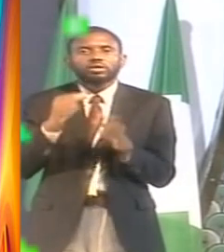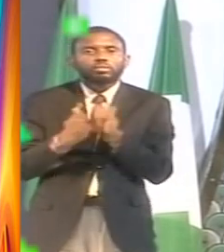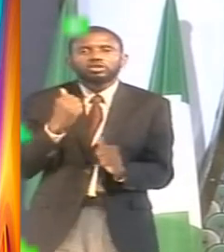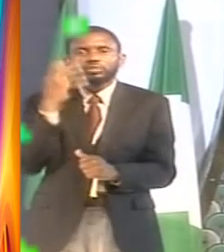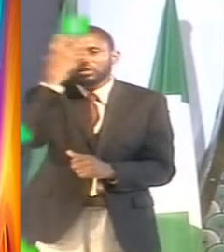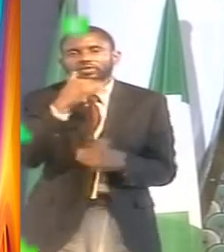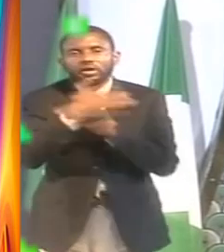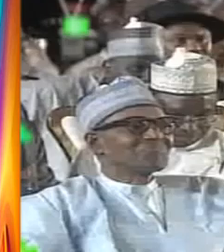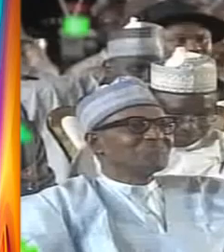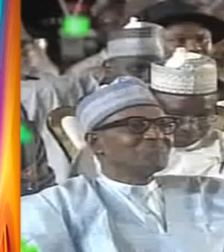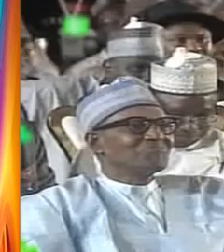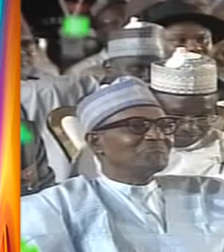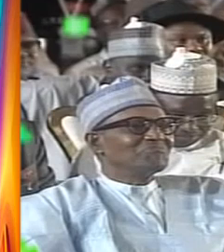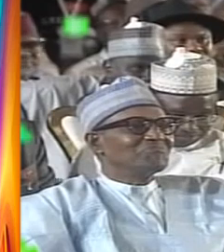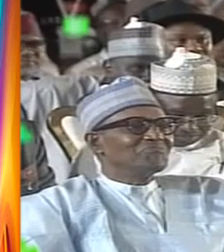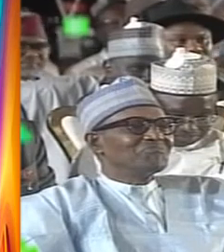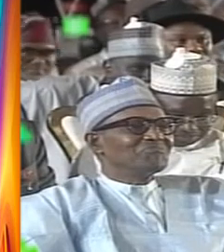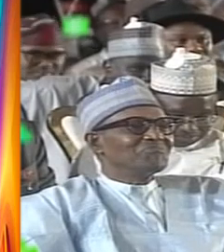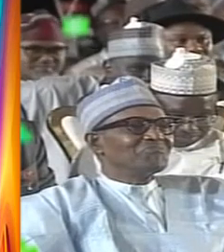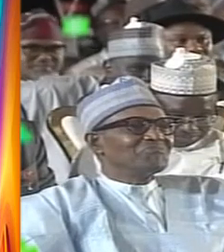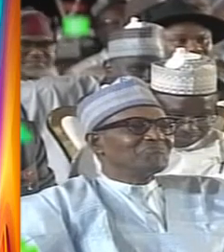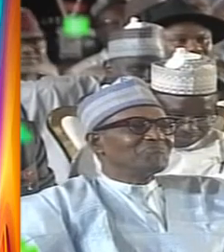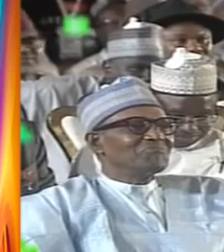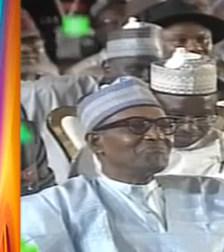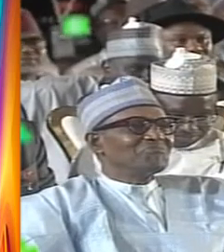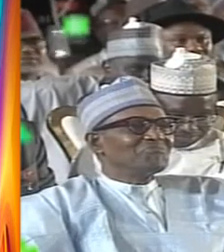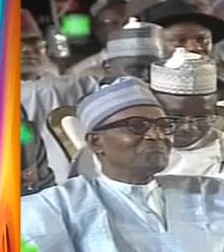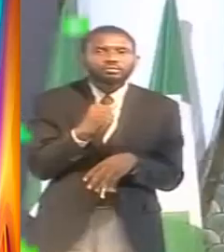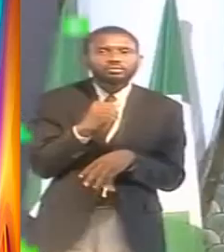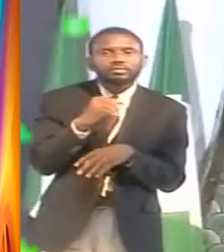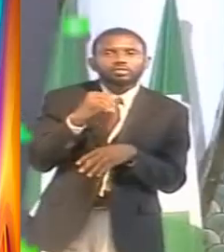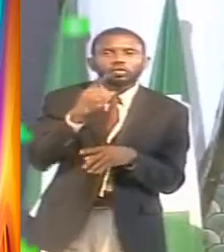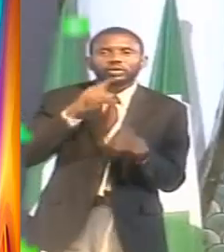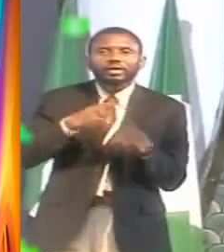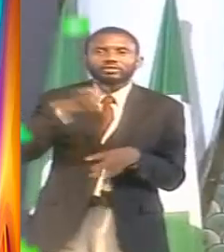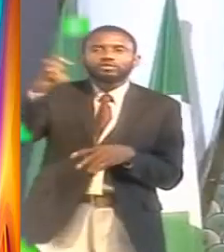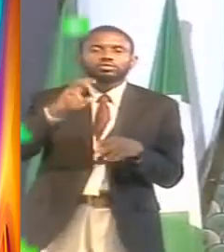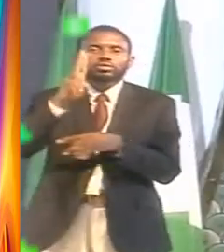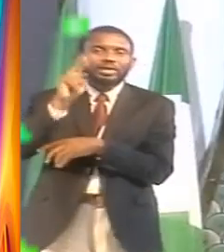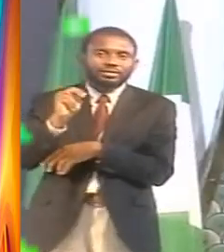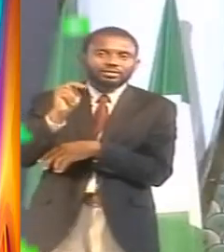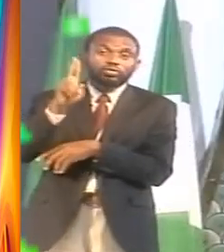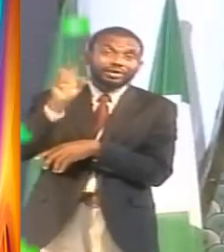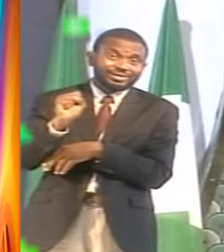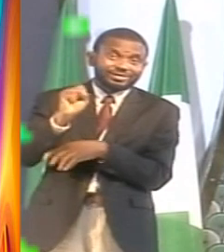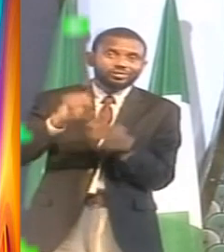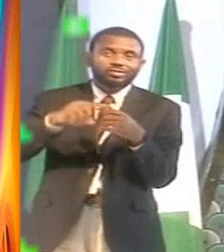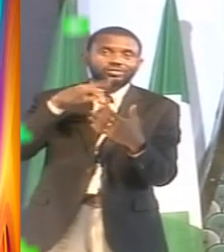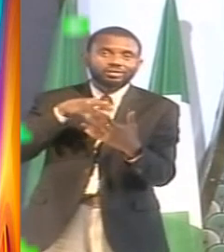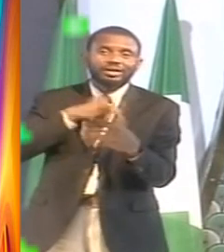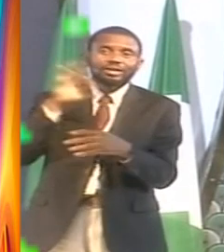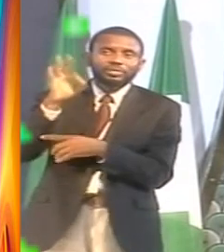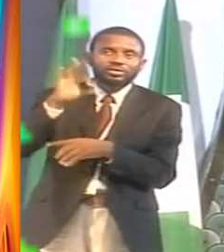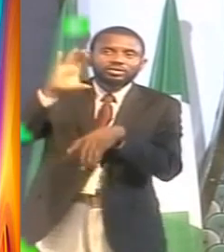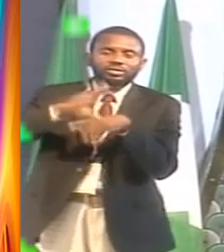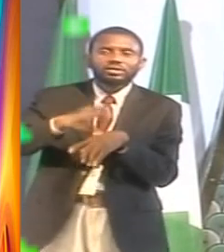And I'm not being flippant. When I went to the United States of America to study, I preached in a church. The parish priest